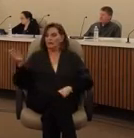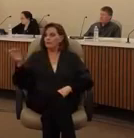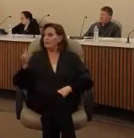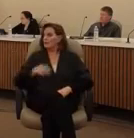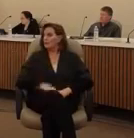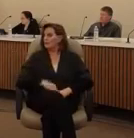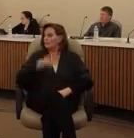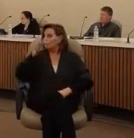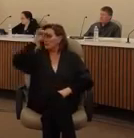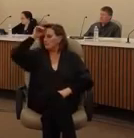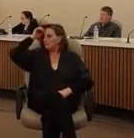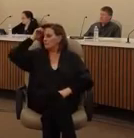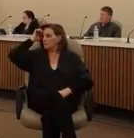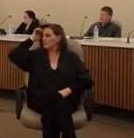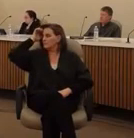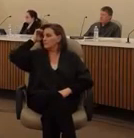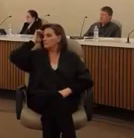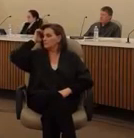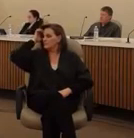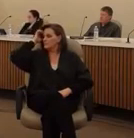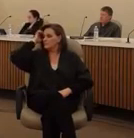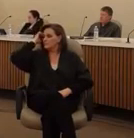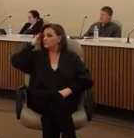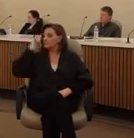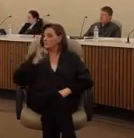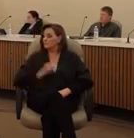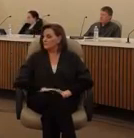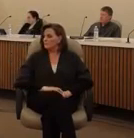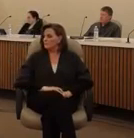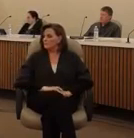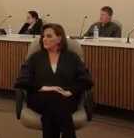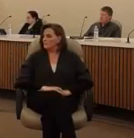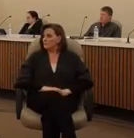Green? It's close. It's not that close.